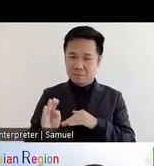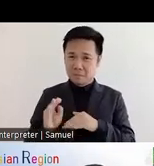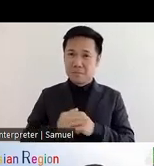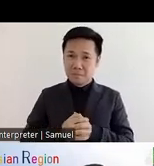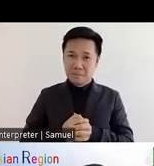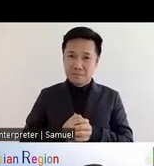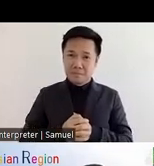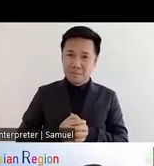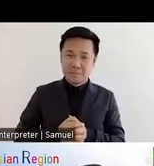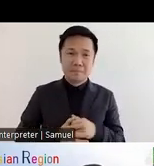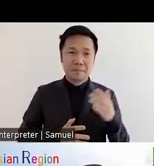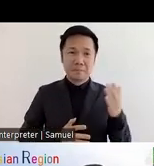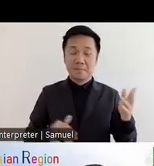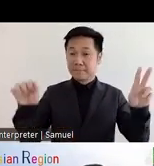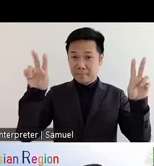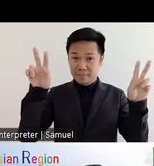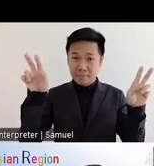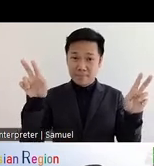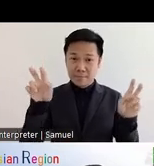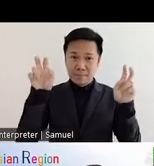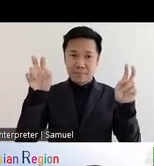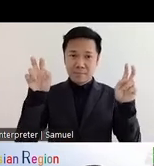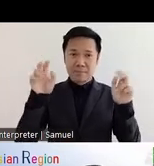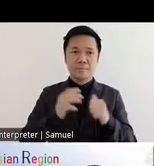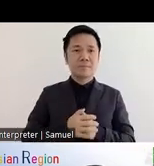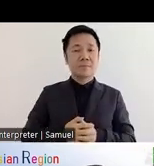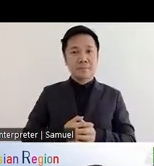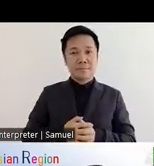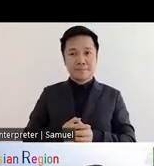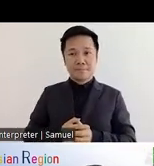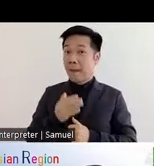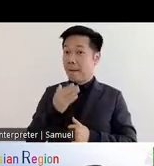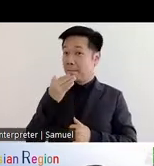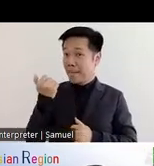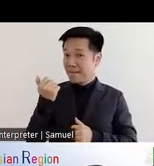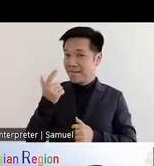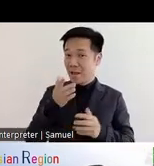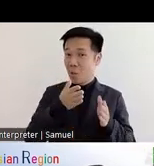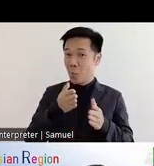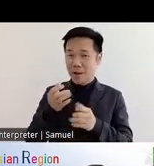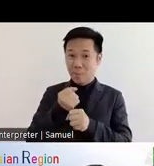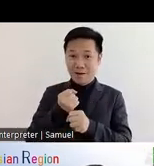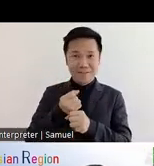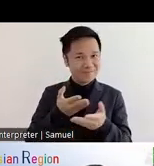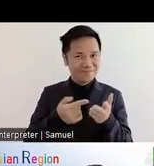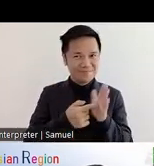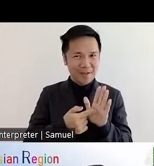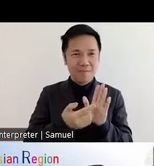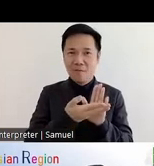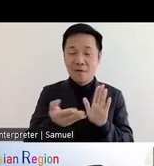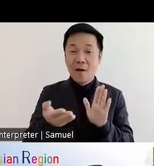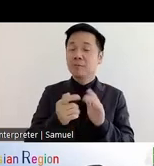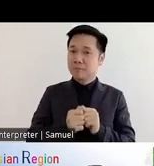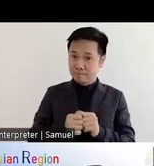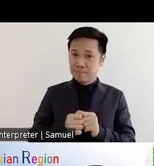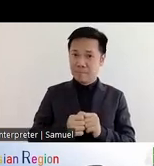Although the topic for this presentation is called the best practice for deinstitutionalization, unfortunately, Japan is still